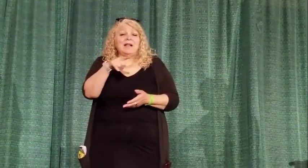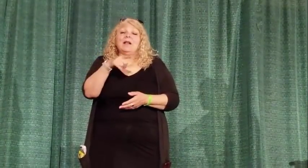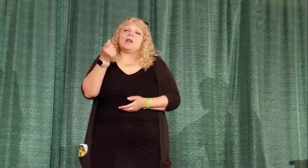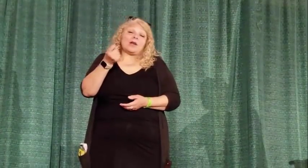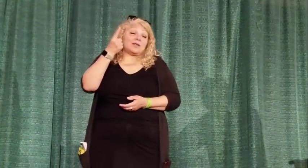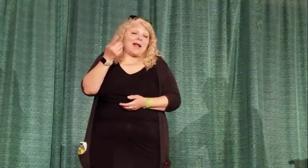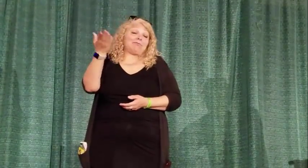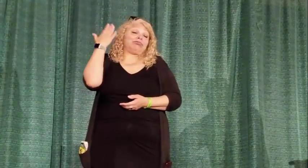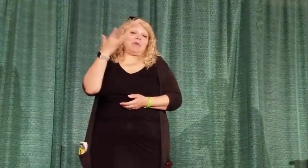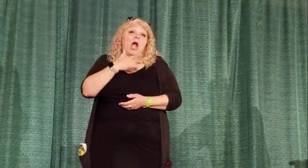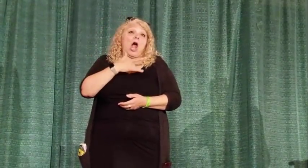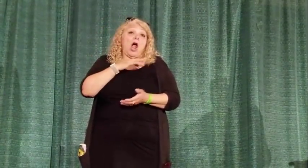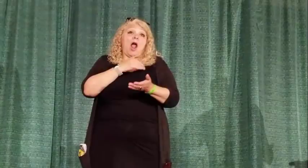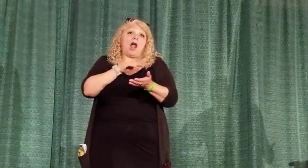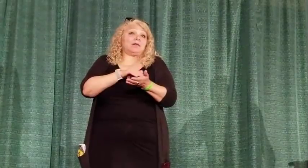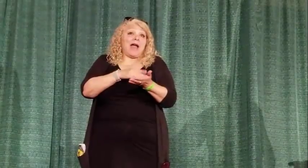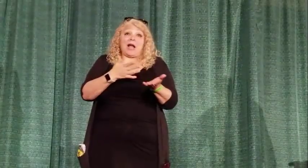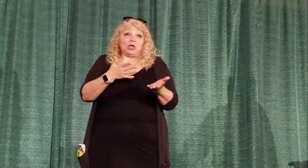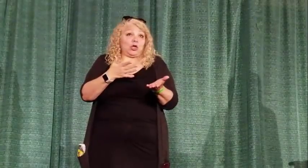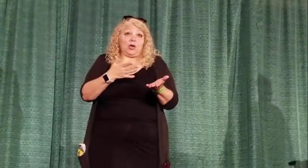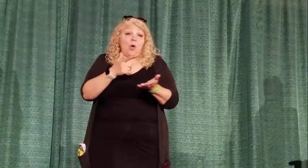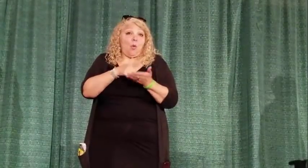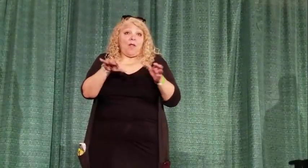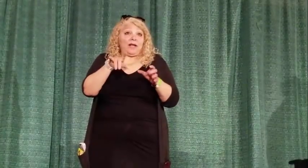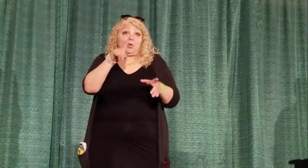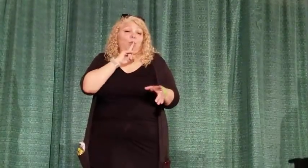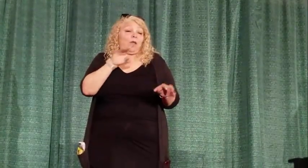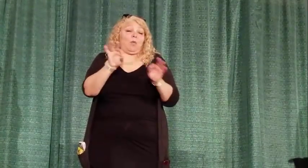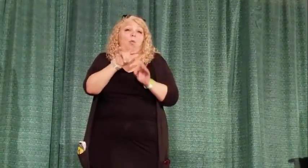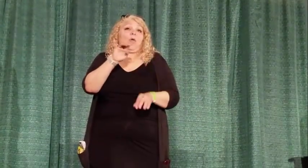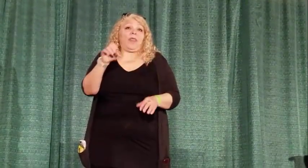before. What they do is worthless.